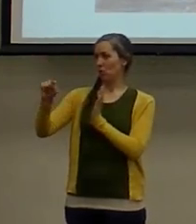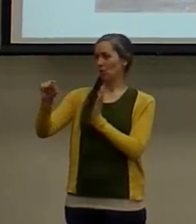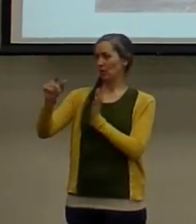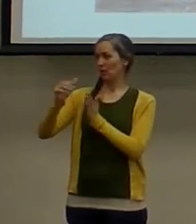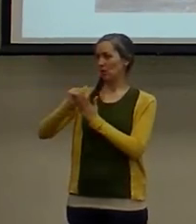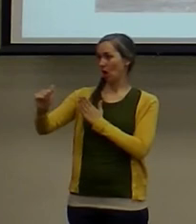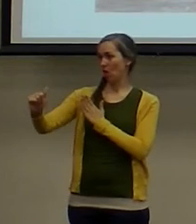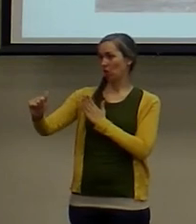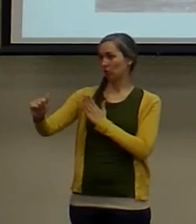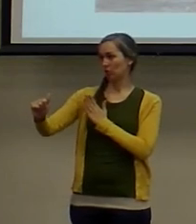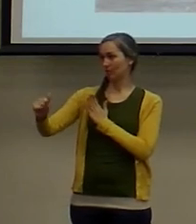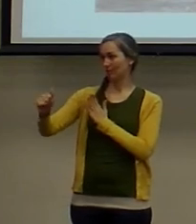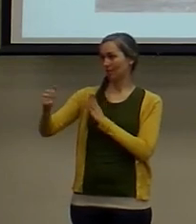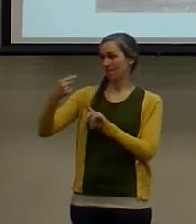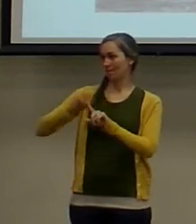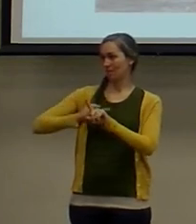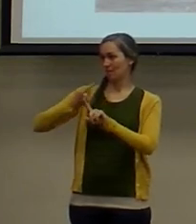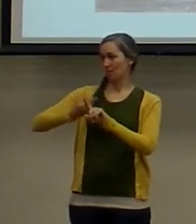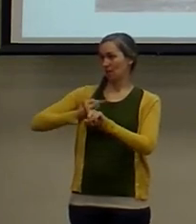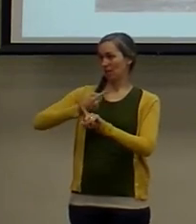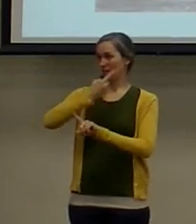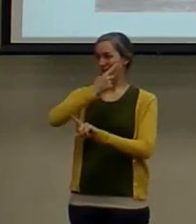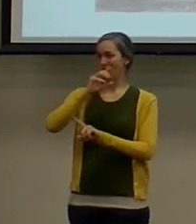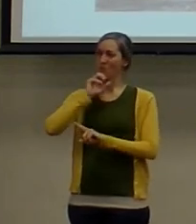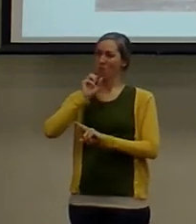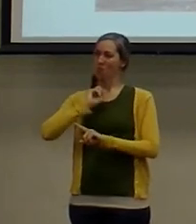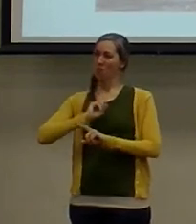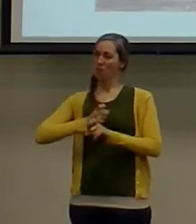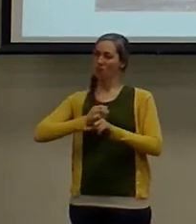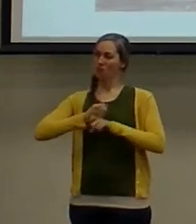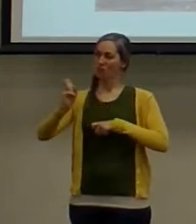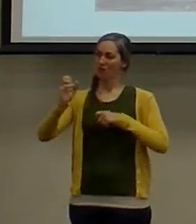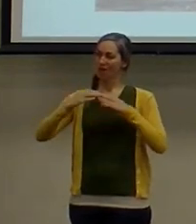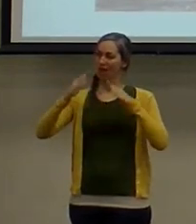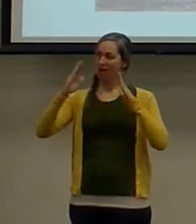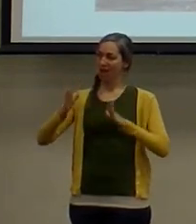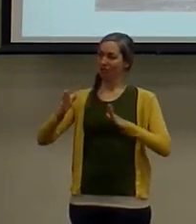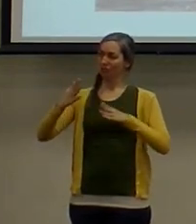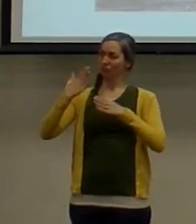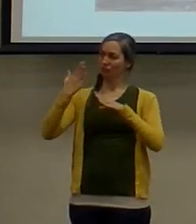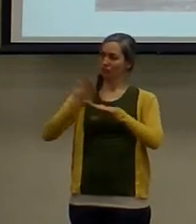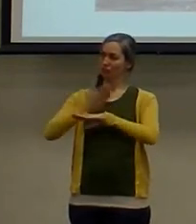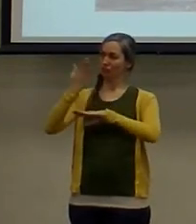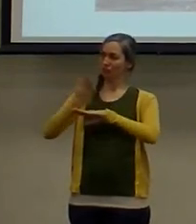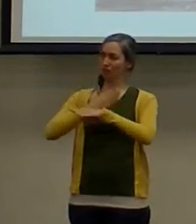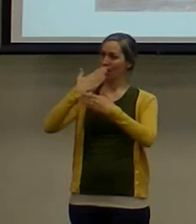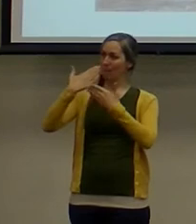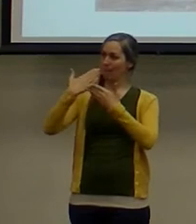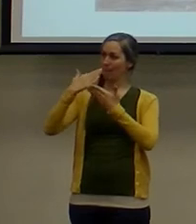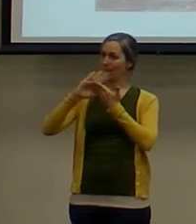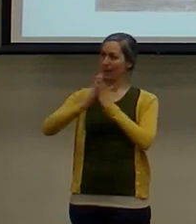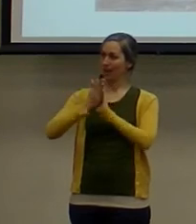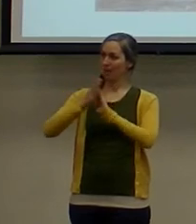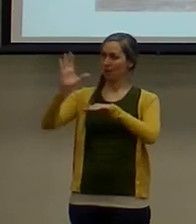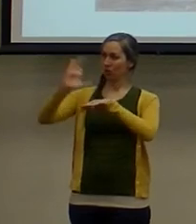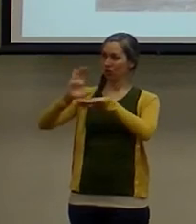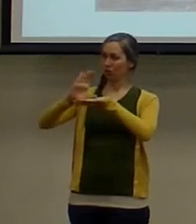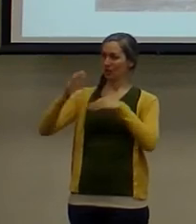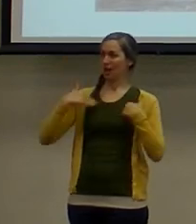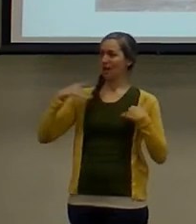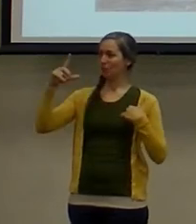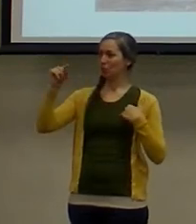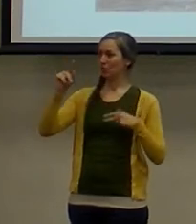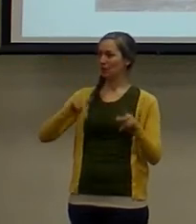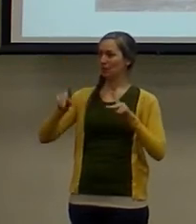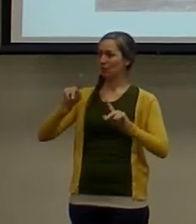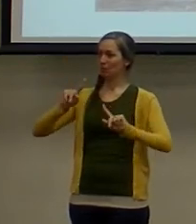We turn that old ruined house into church with 20 people today. We got it so cheap